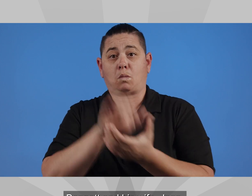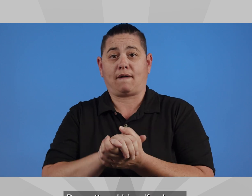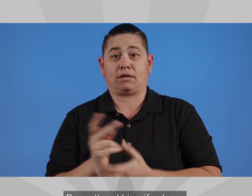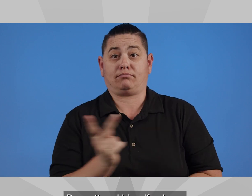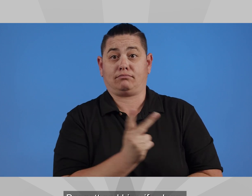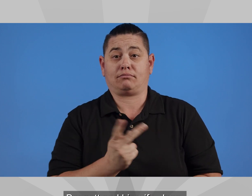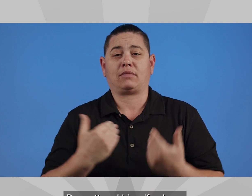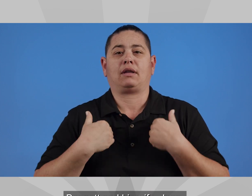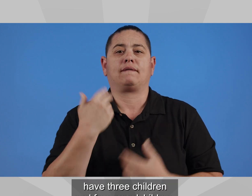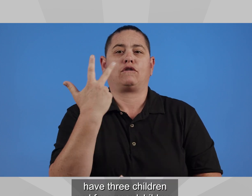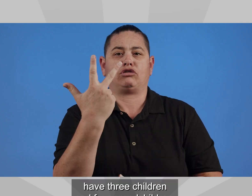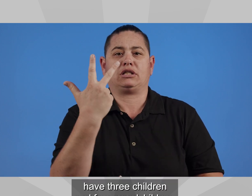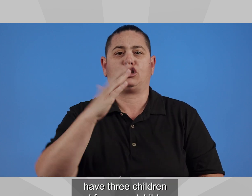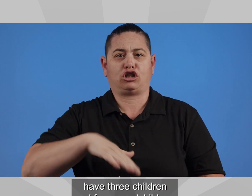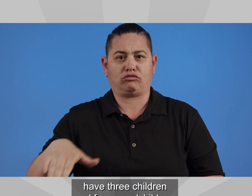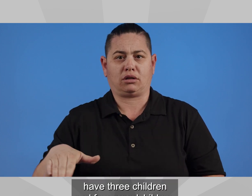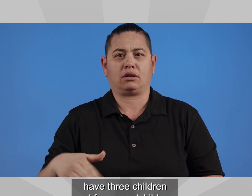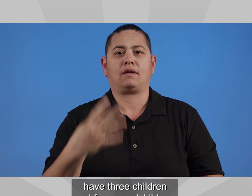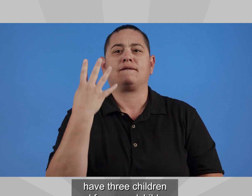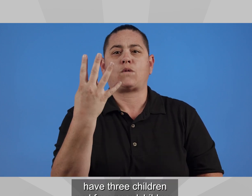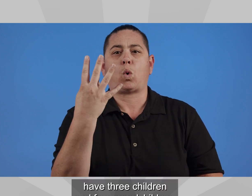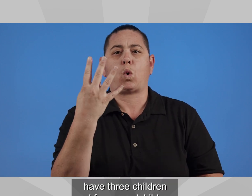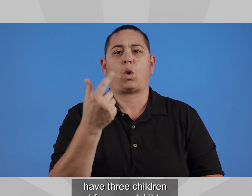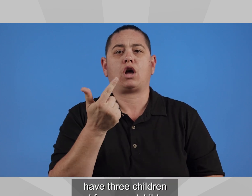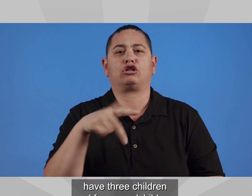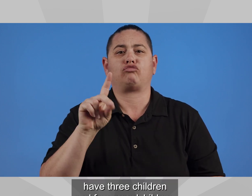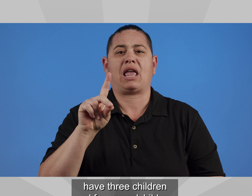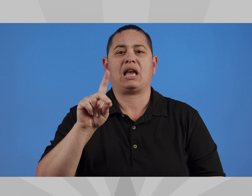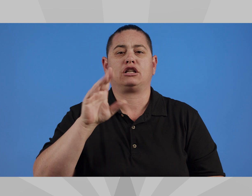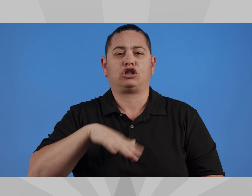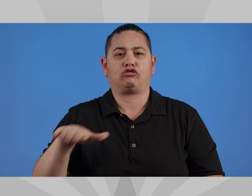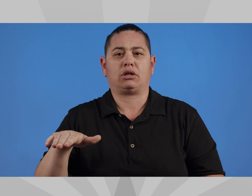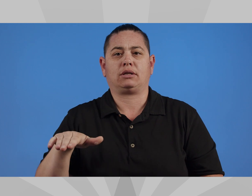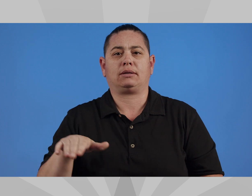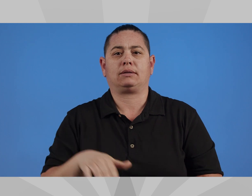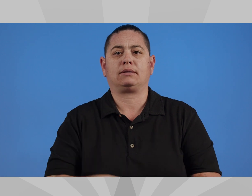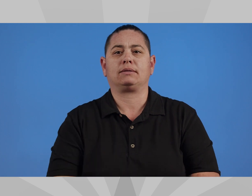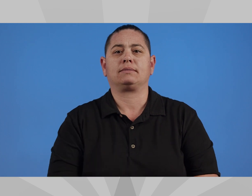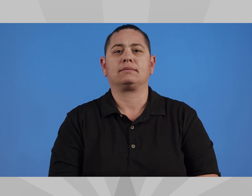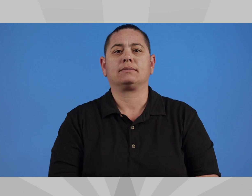Bennett and his wife Jean have 3 children and 4 grandchildren.